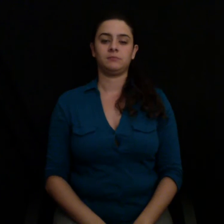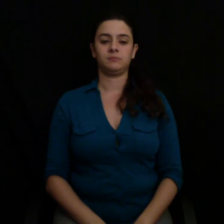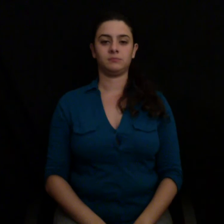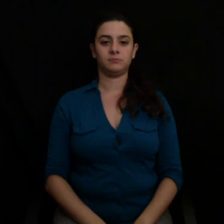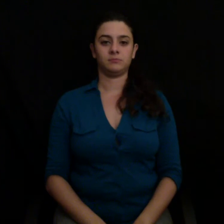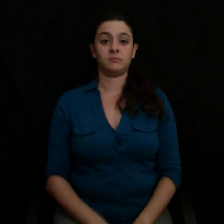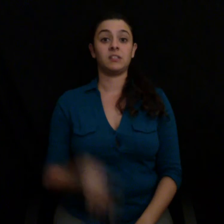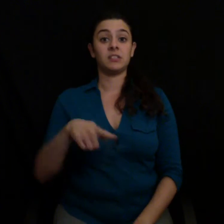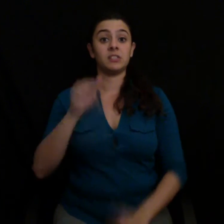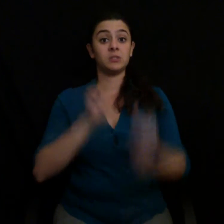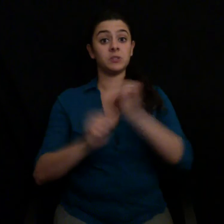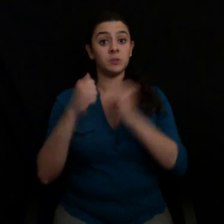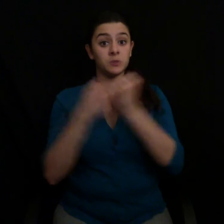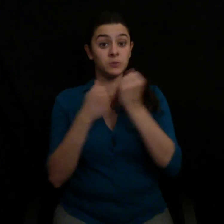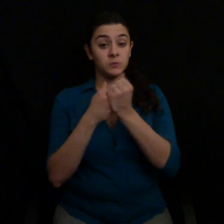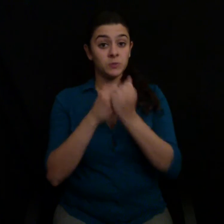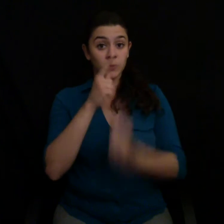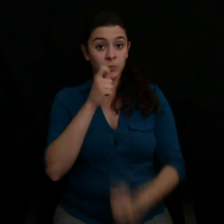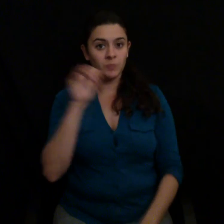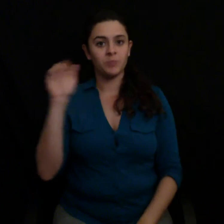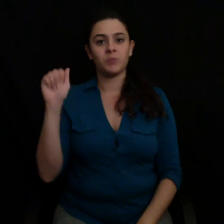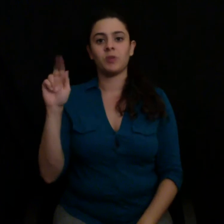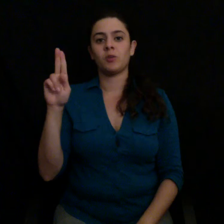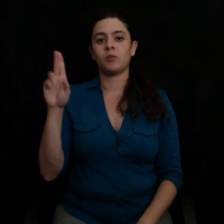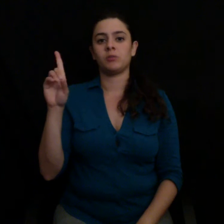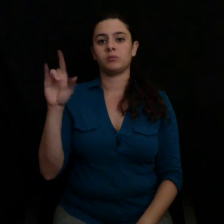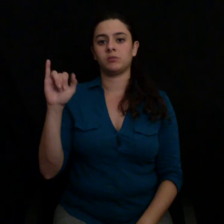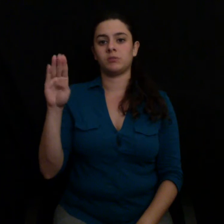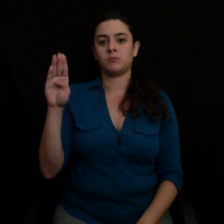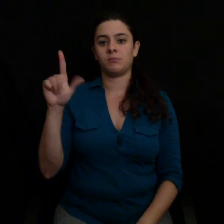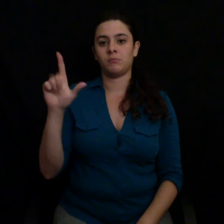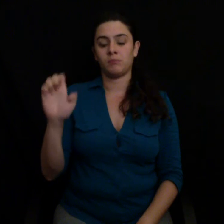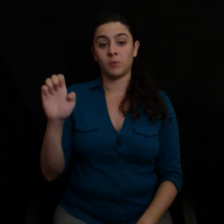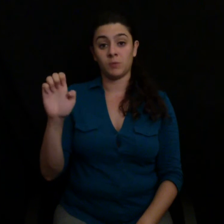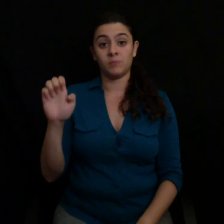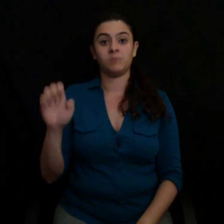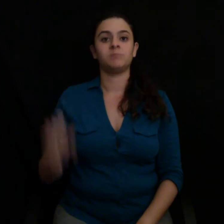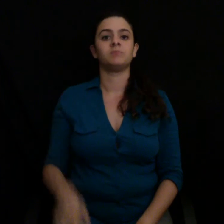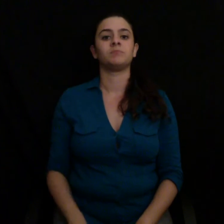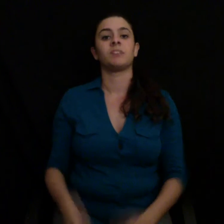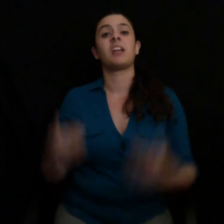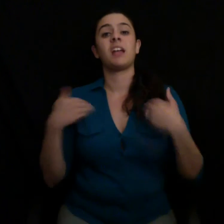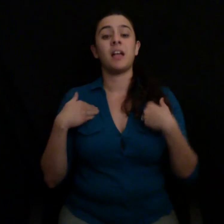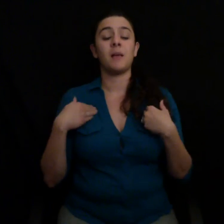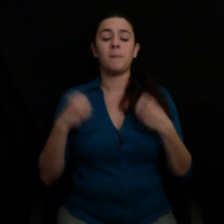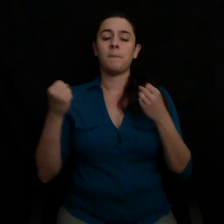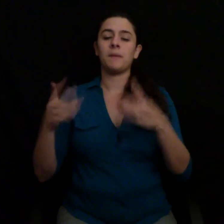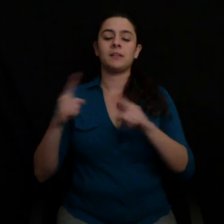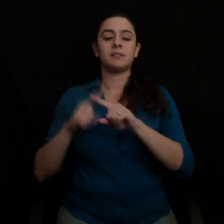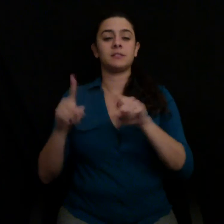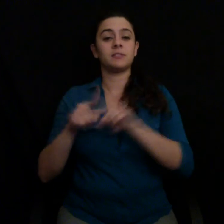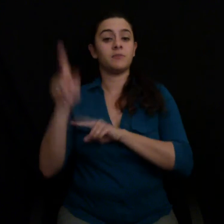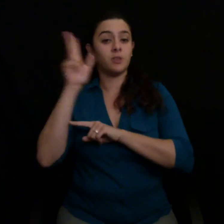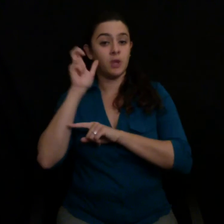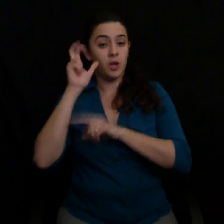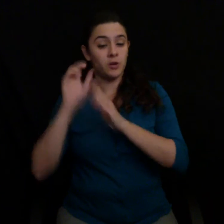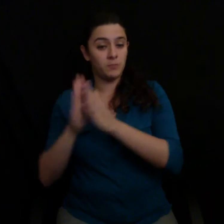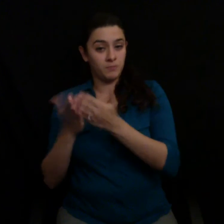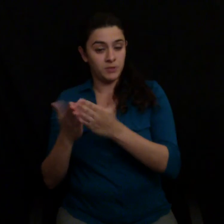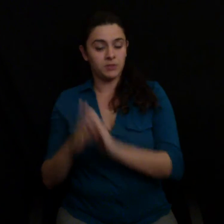This episode is brought to you by Audible. Audible is the world's leading provider of audiobooks with over 150,000 titles to choose from. Now, in the past,